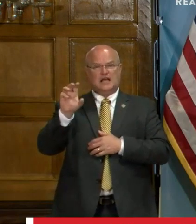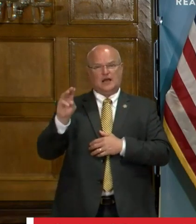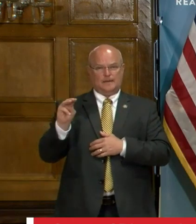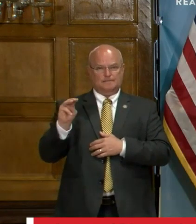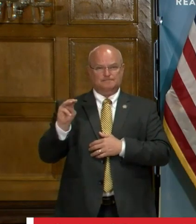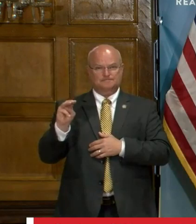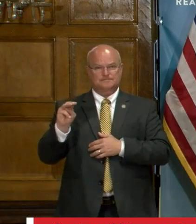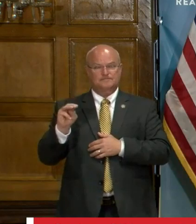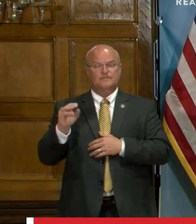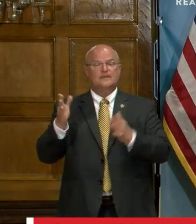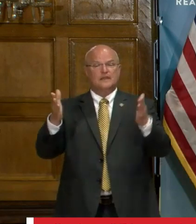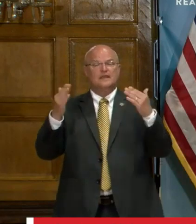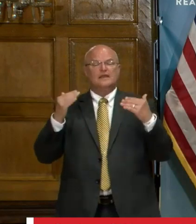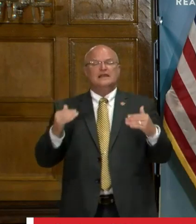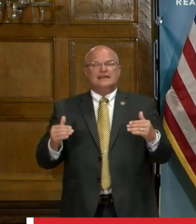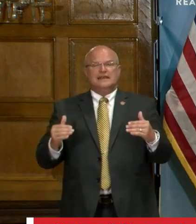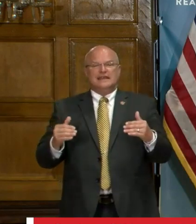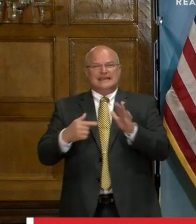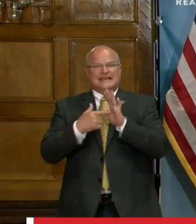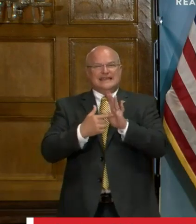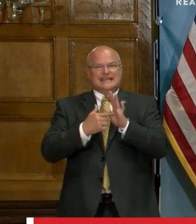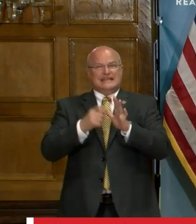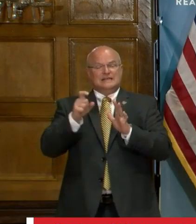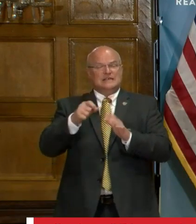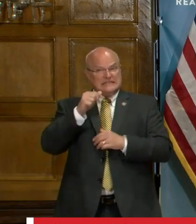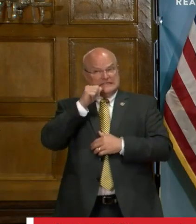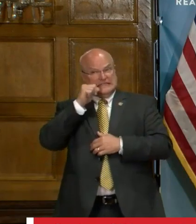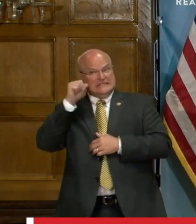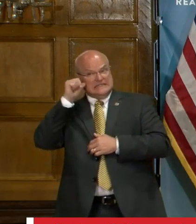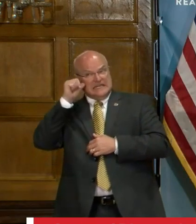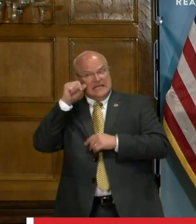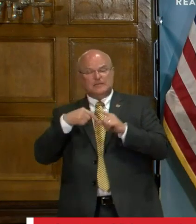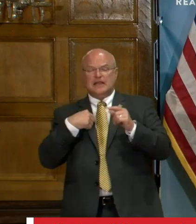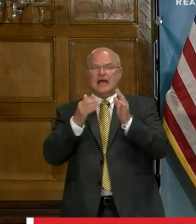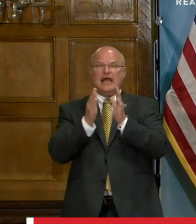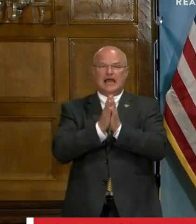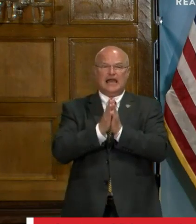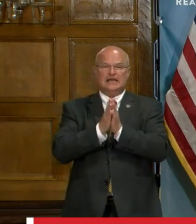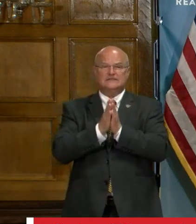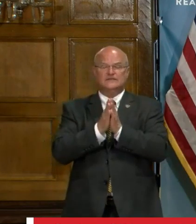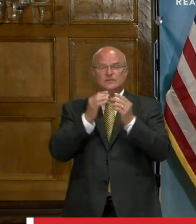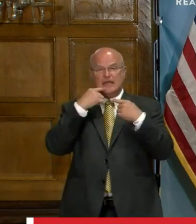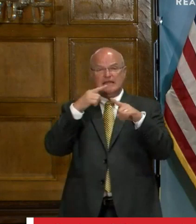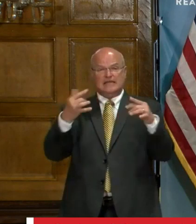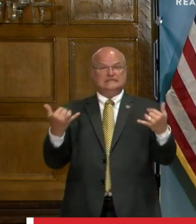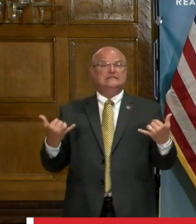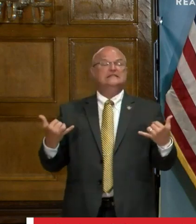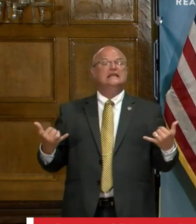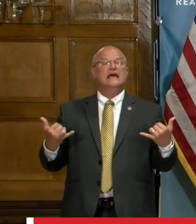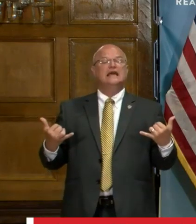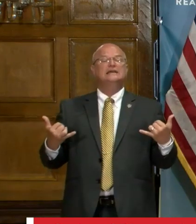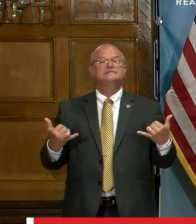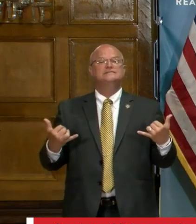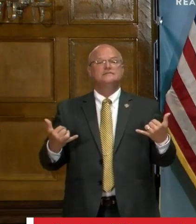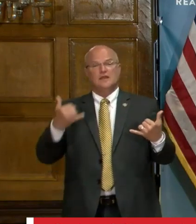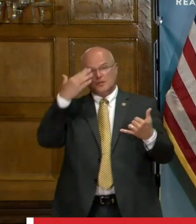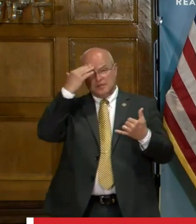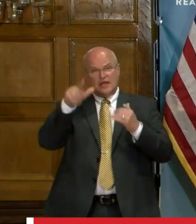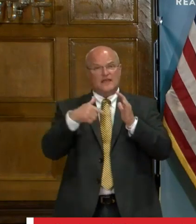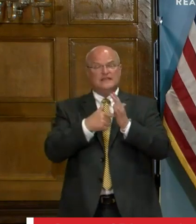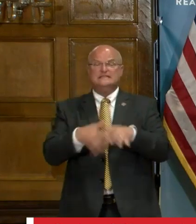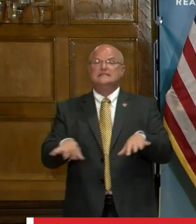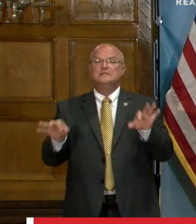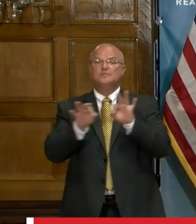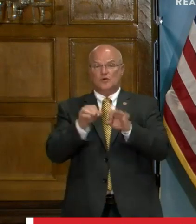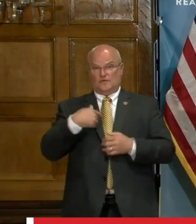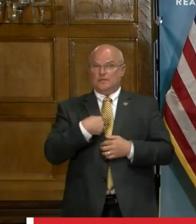arkansasstateparks.com. And then we indicated it was supposed to be yesterday, but I asked for it to be announced today because this is